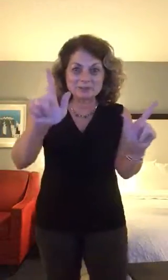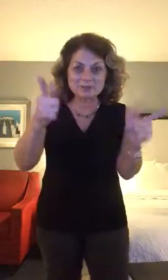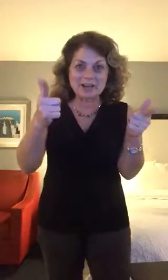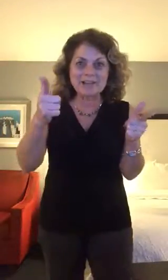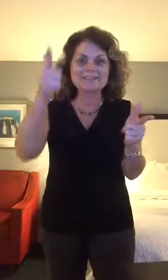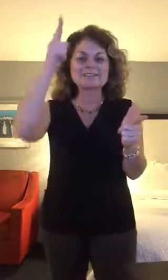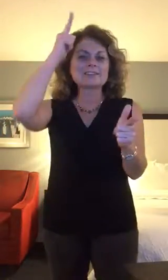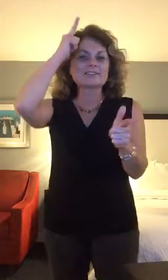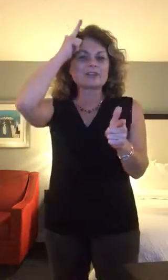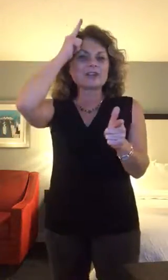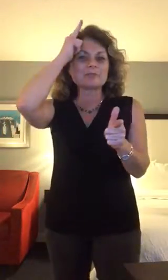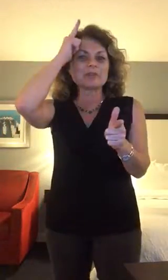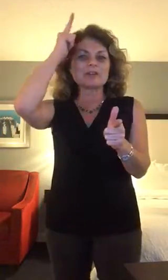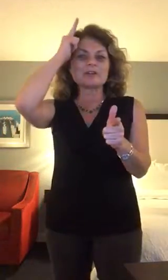two guns, start up here,